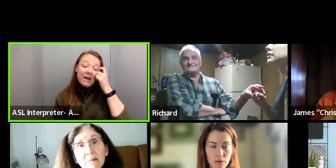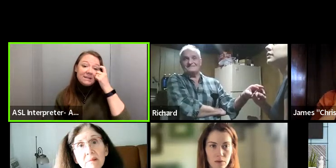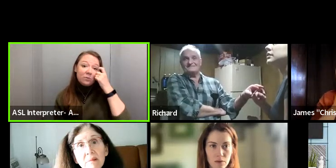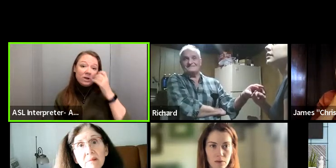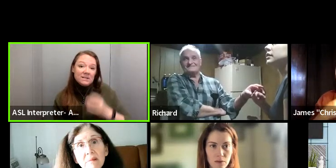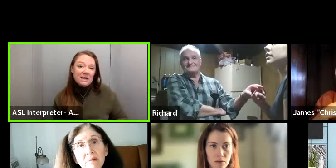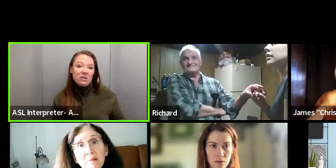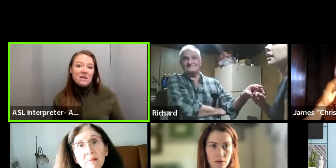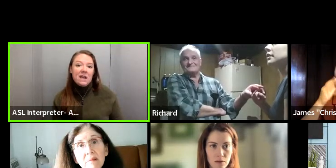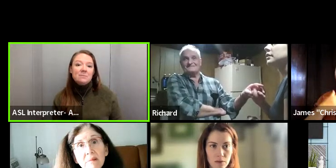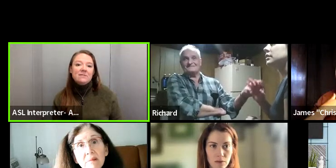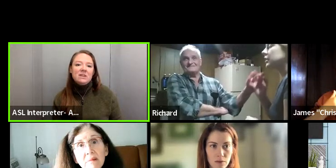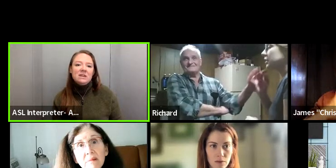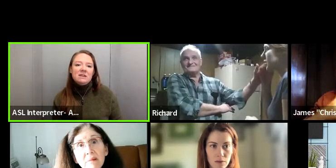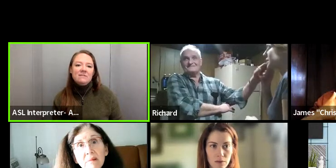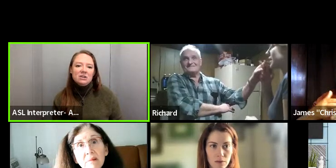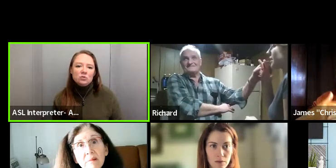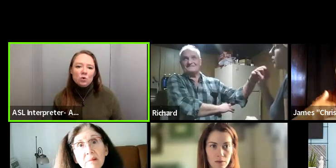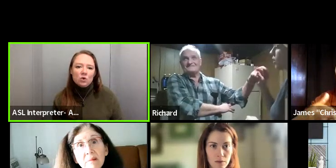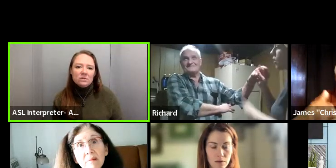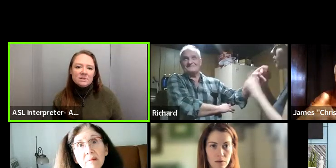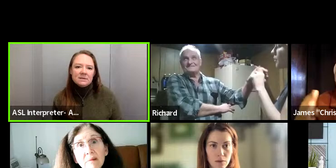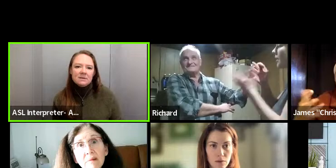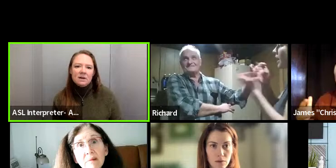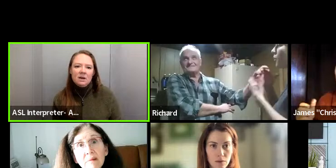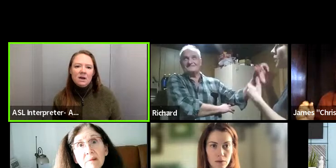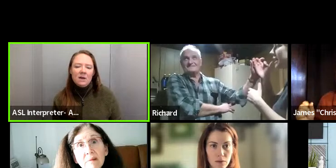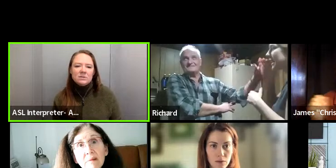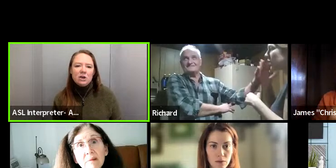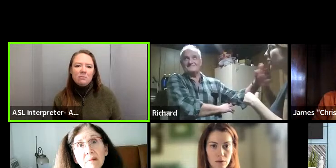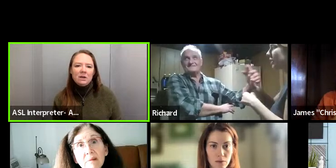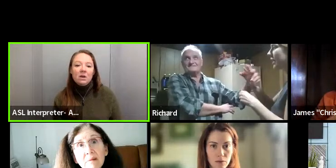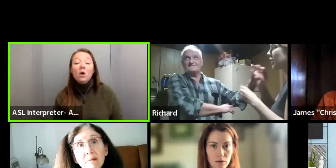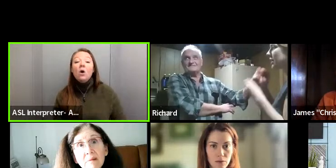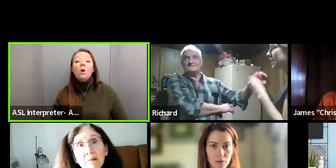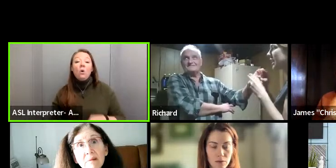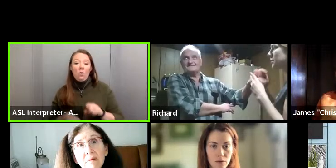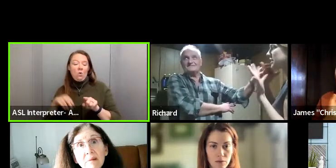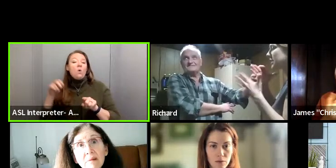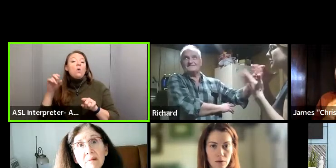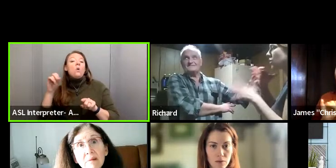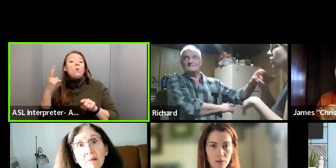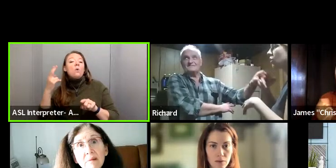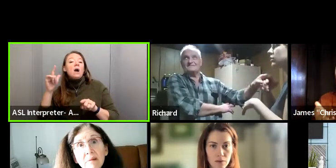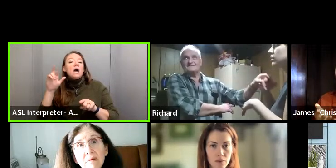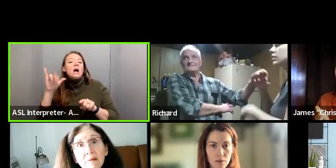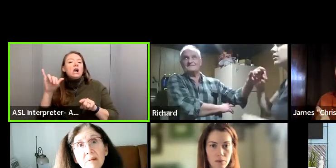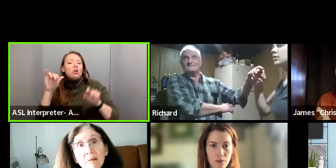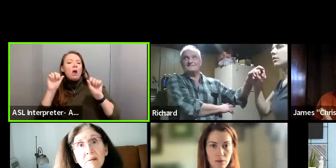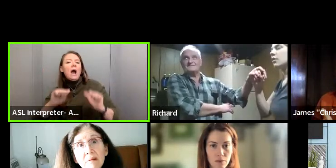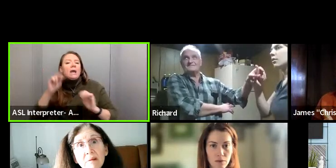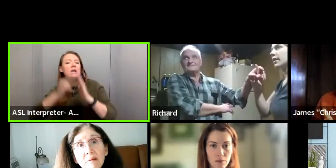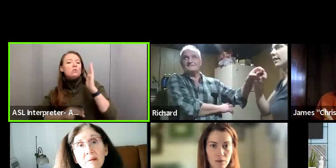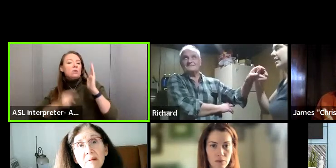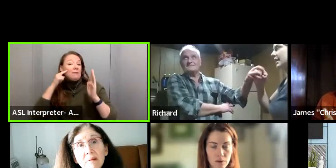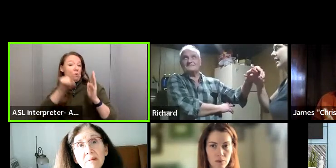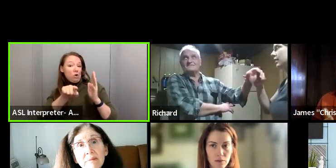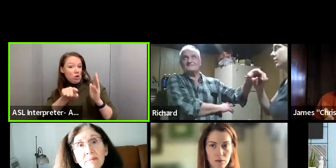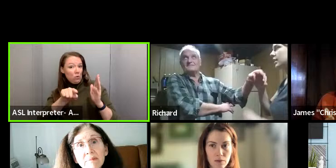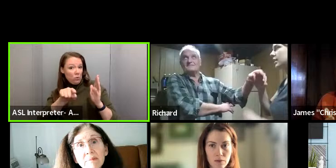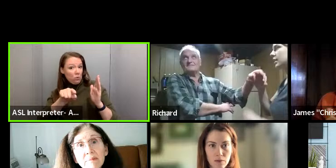No, but I did want to hear the names of the individuals. Okay, I can read that. I can read that off for you if that's helpful.